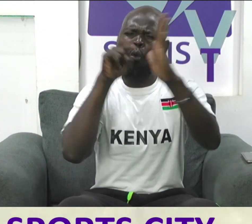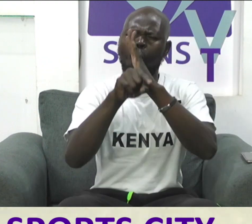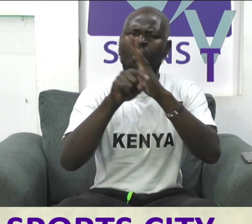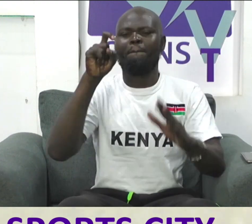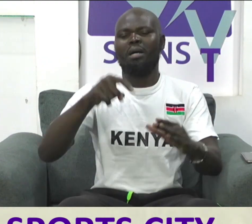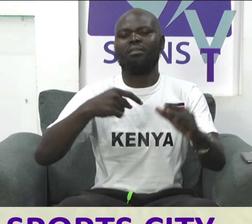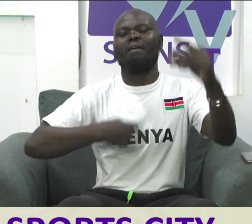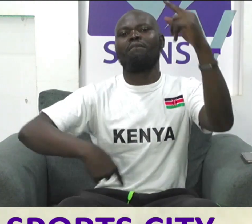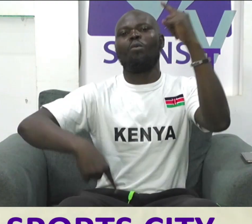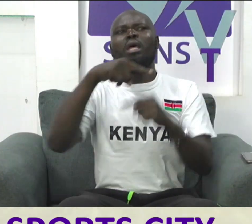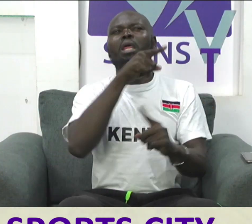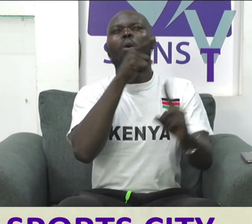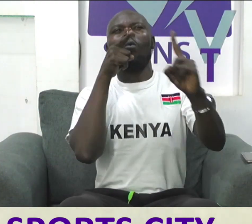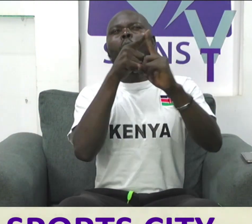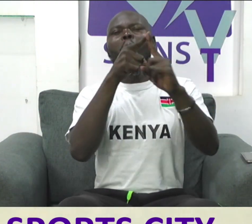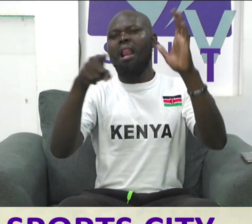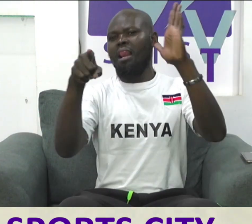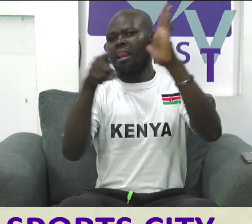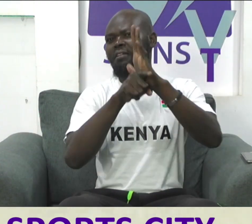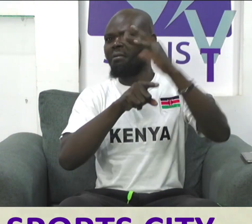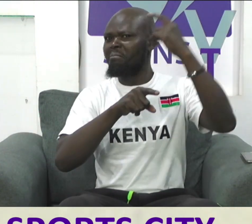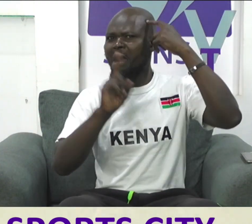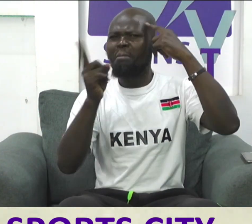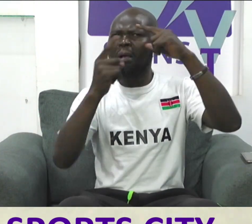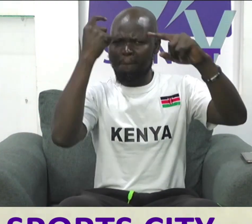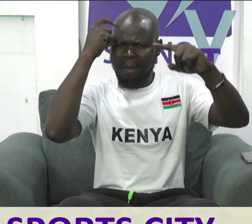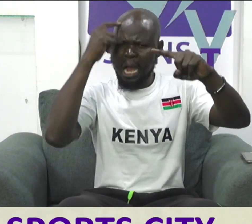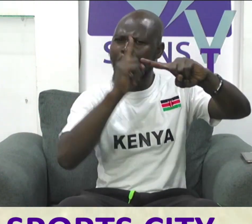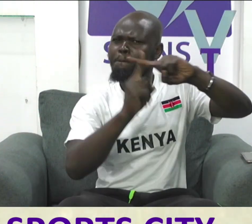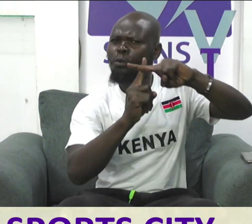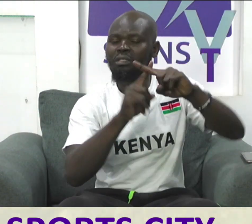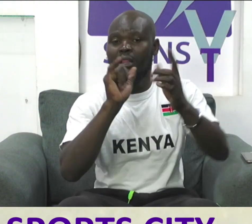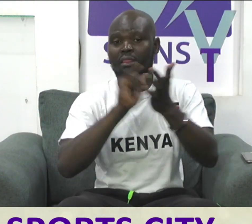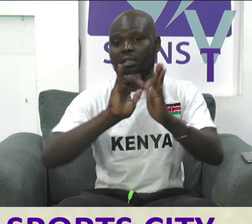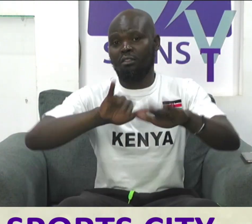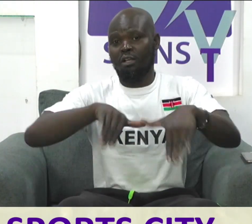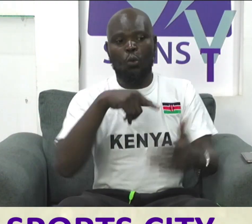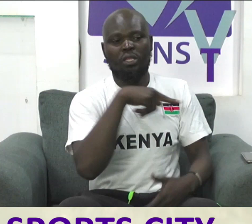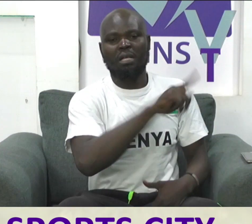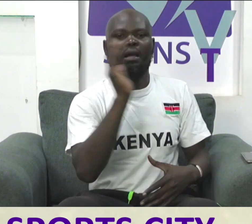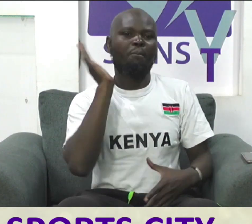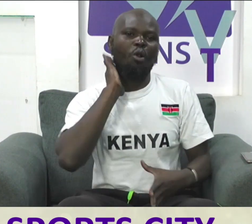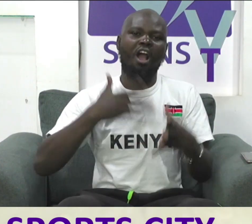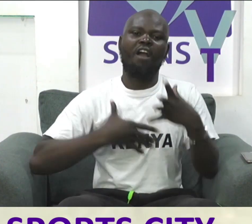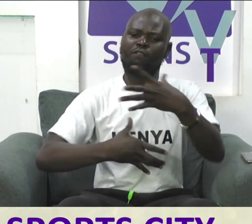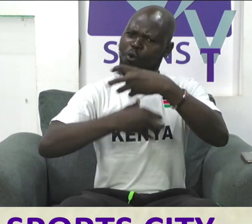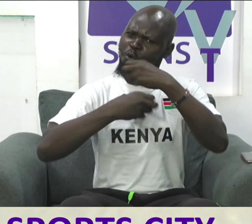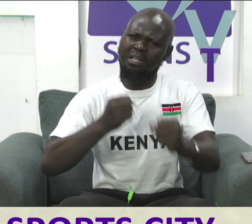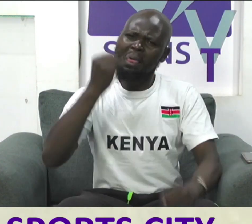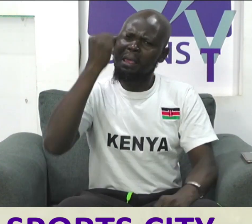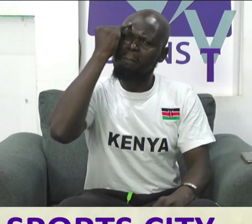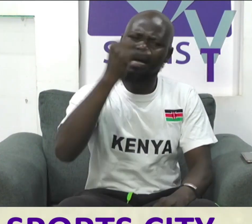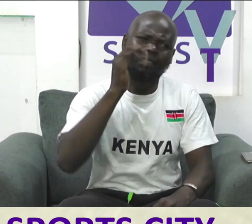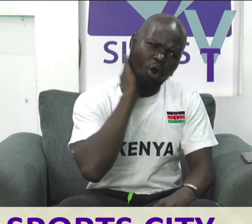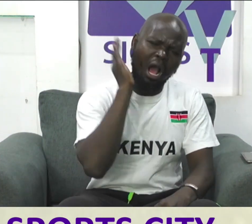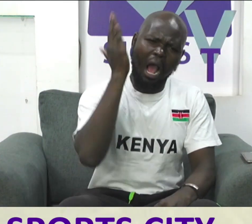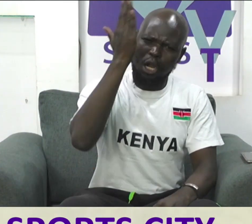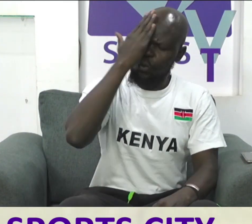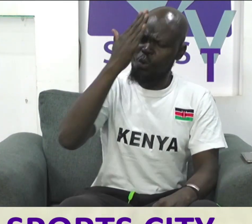attitude. They have one aim, of which is to score. So their mind is full of positivity, and they have